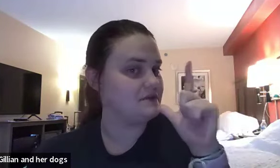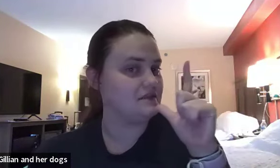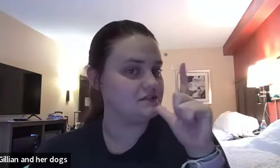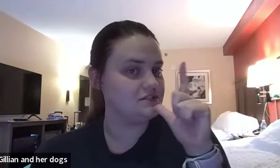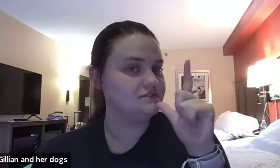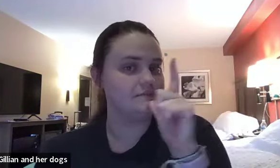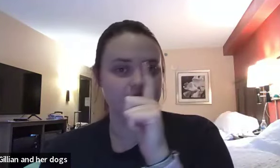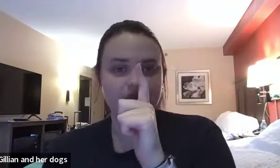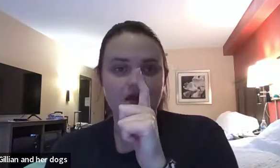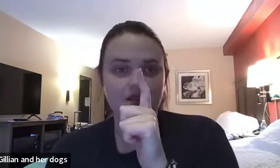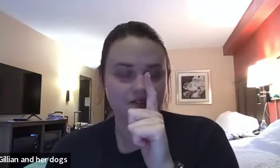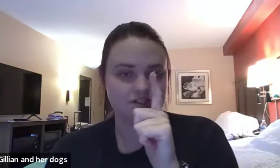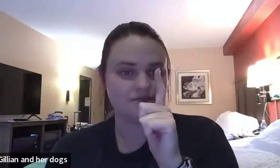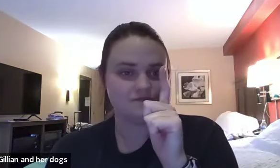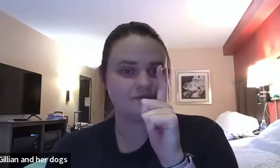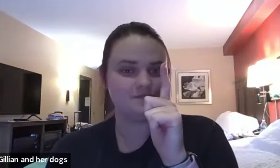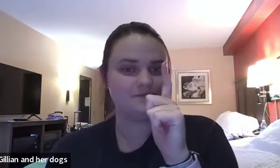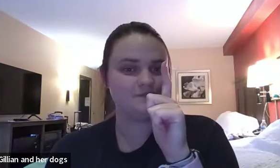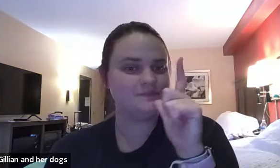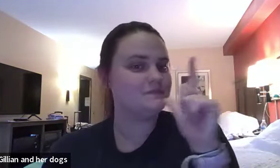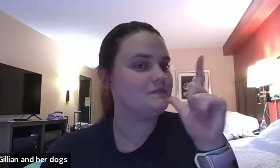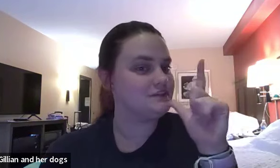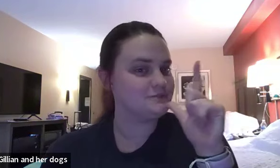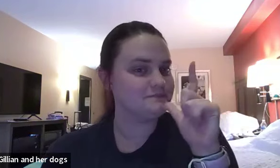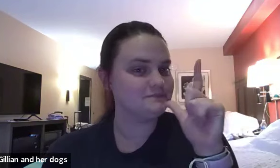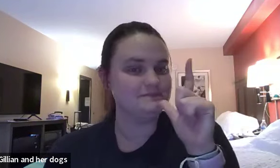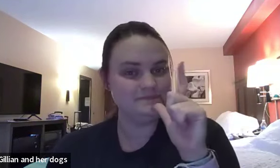it, lunch, lunch, lunch.